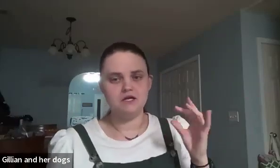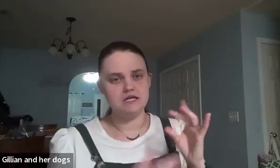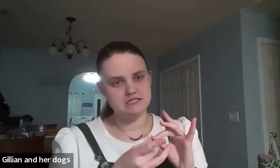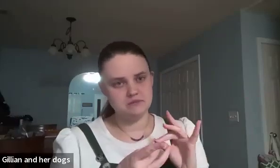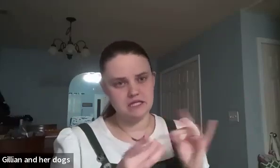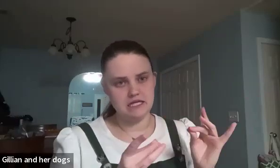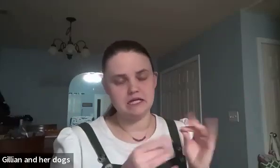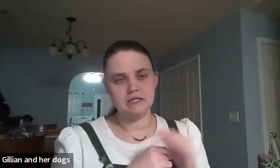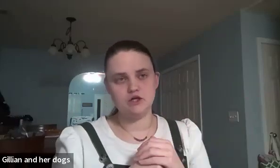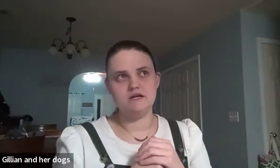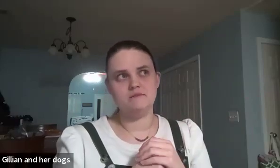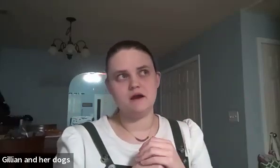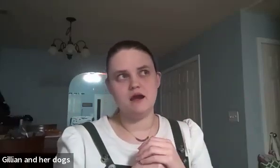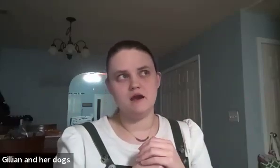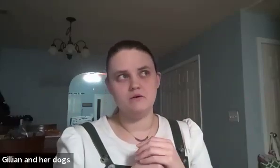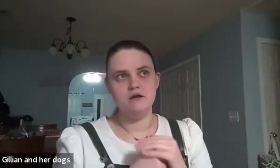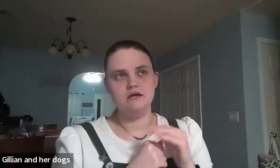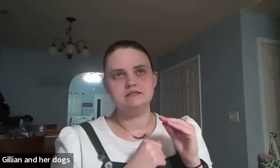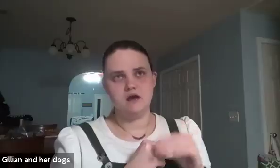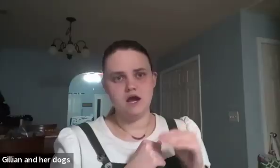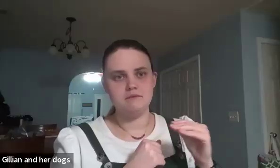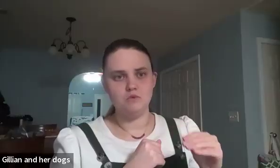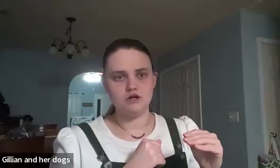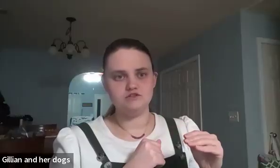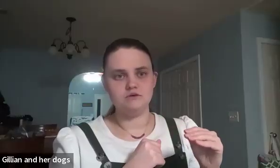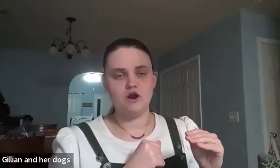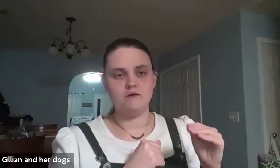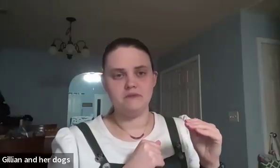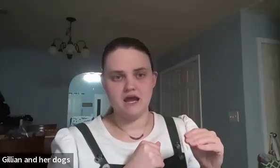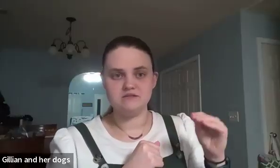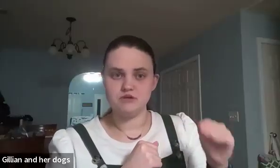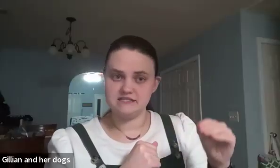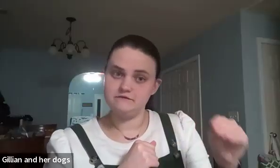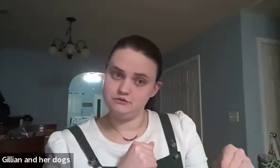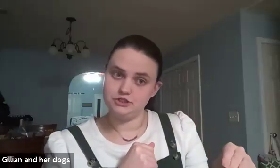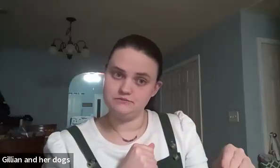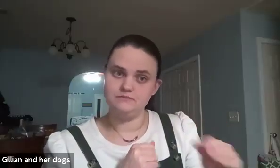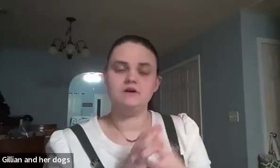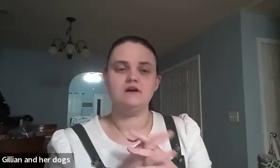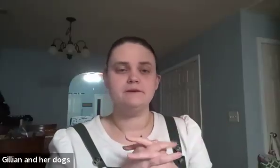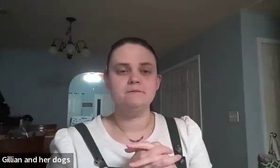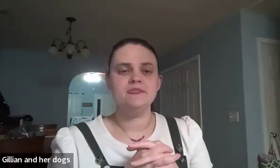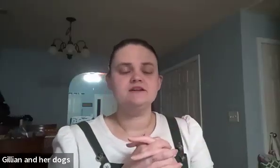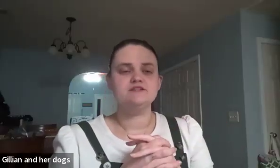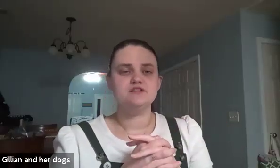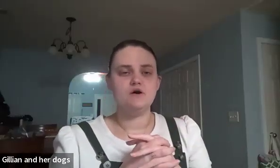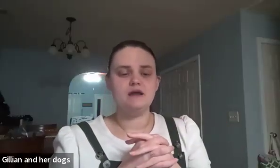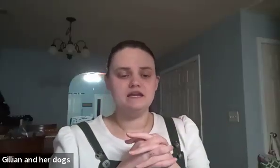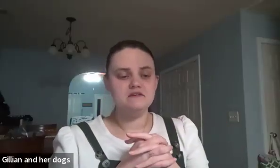going to explain a little bit about how time works with our past, present, future. All right. So anything